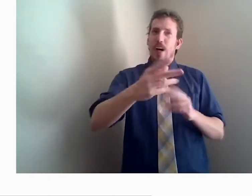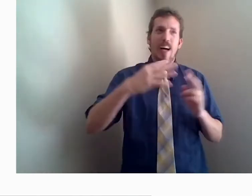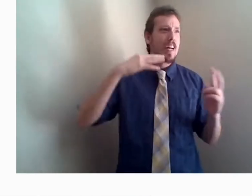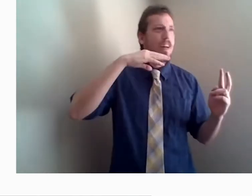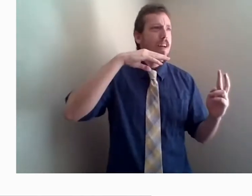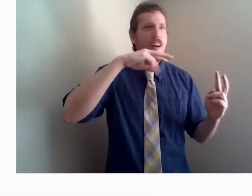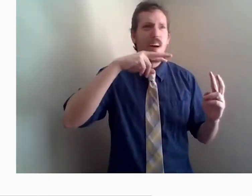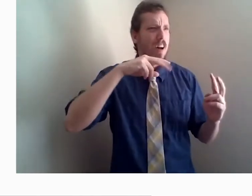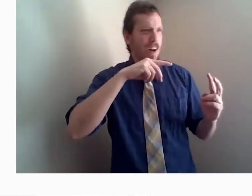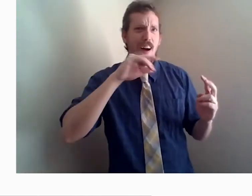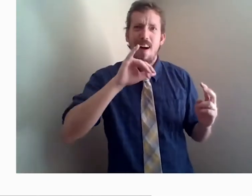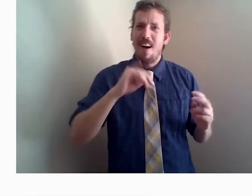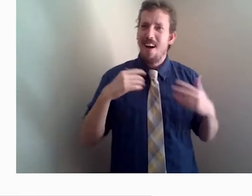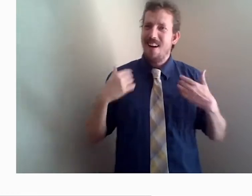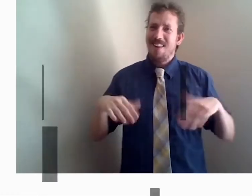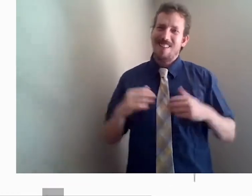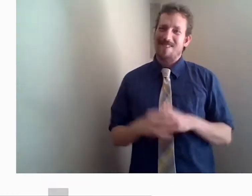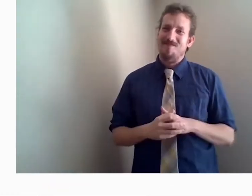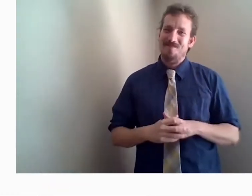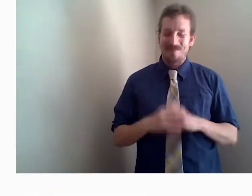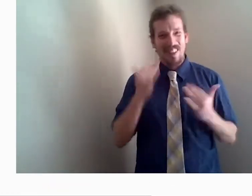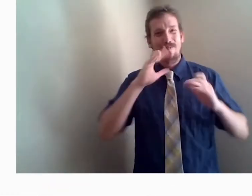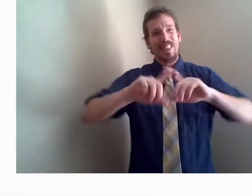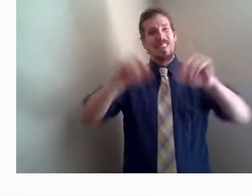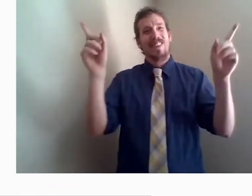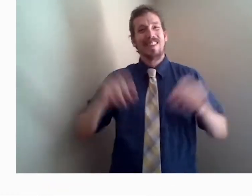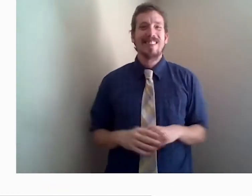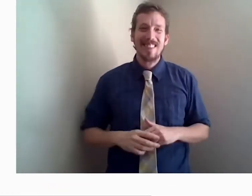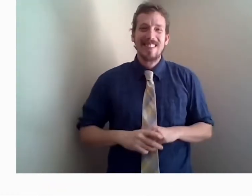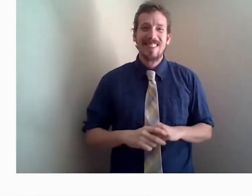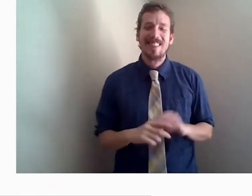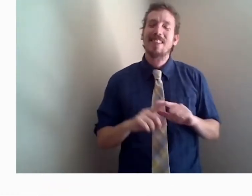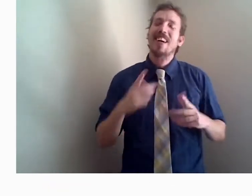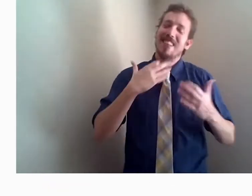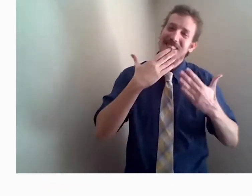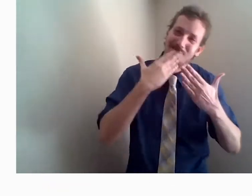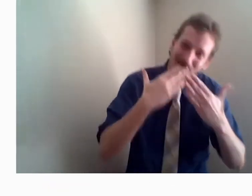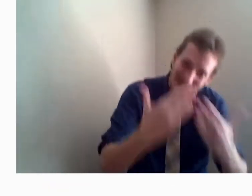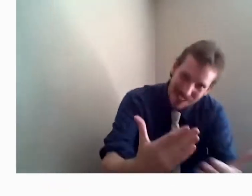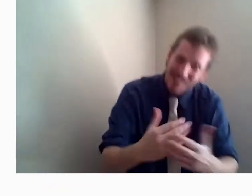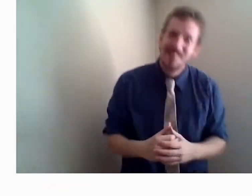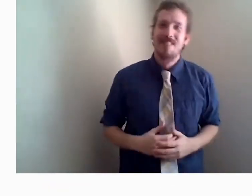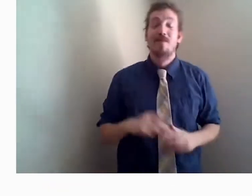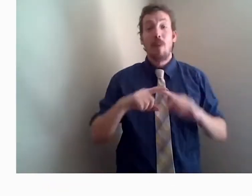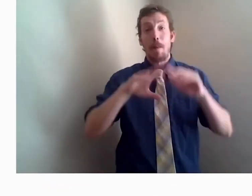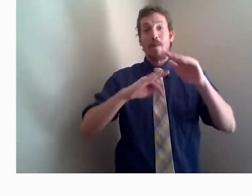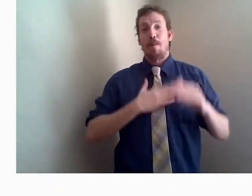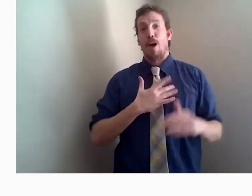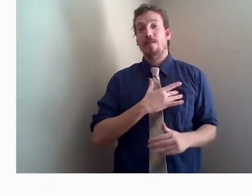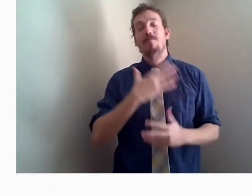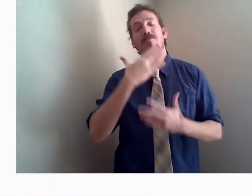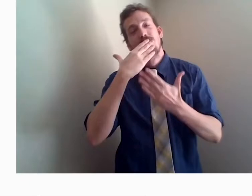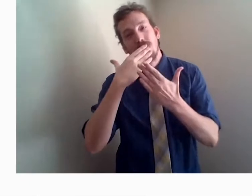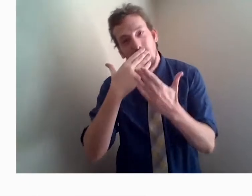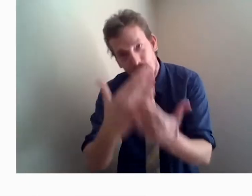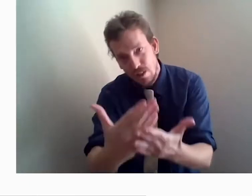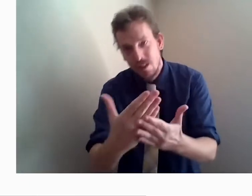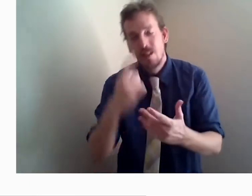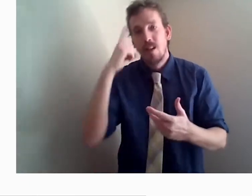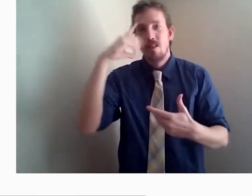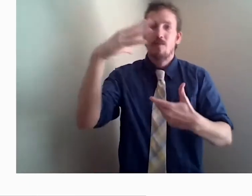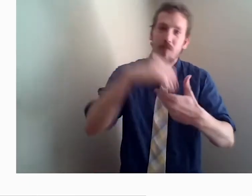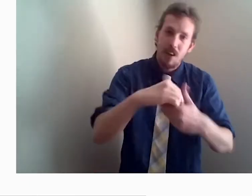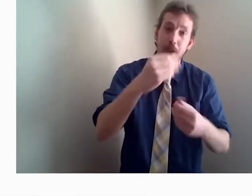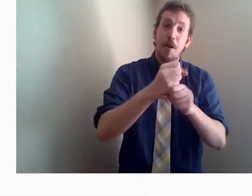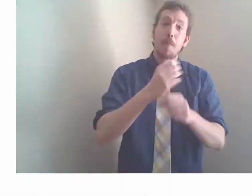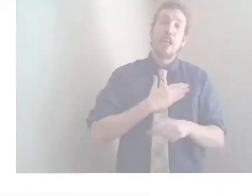I know the athletic world was impressed with having brothers on a team, so it'll be different this year. But thank you from